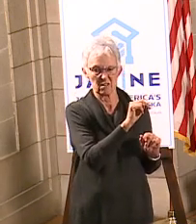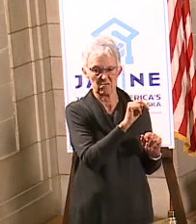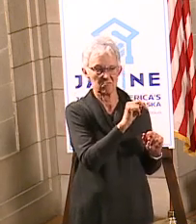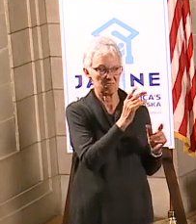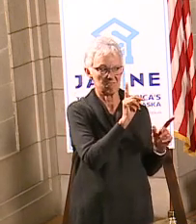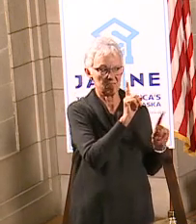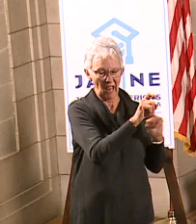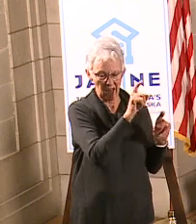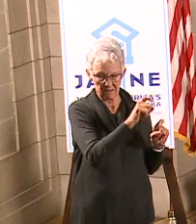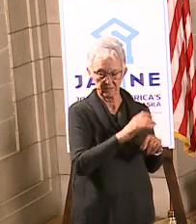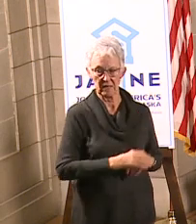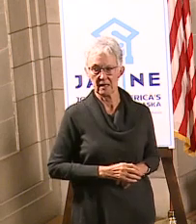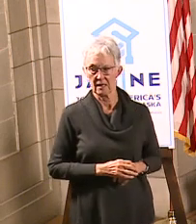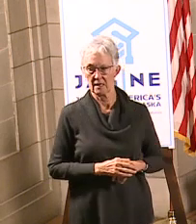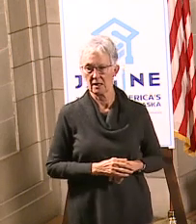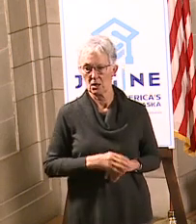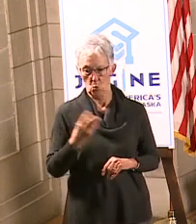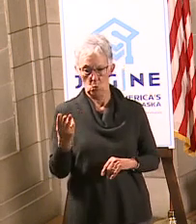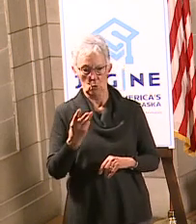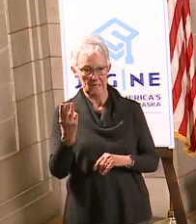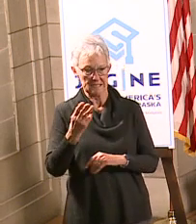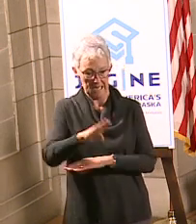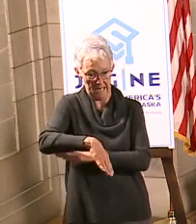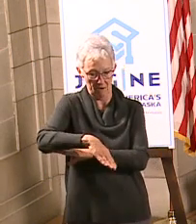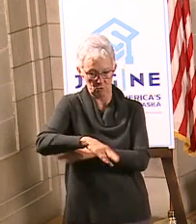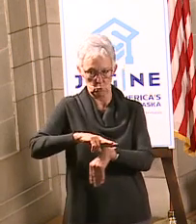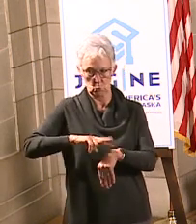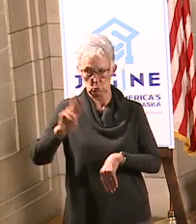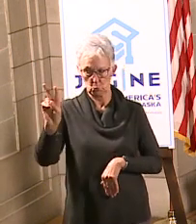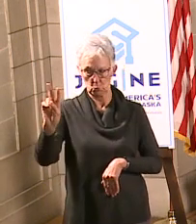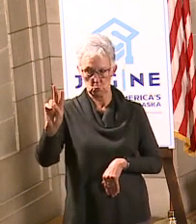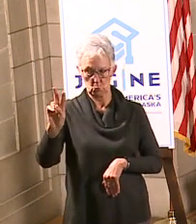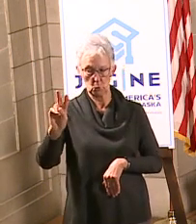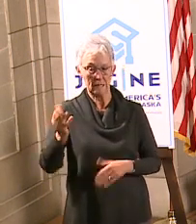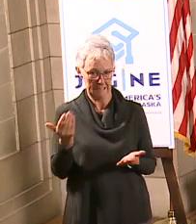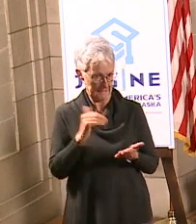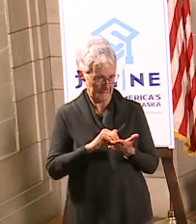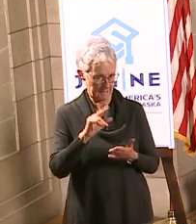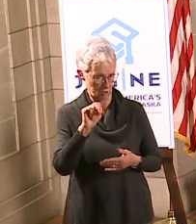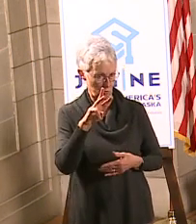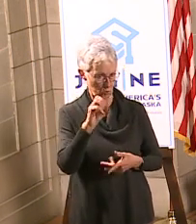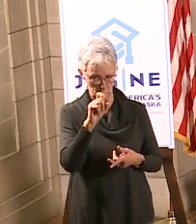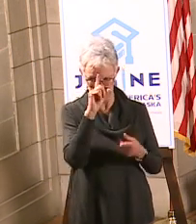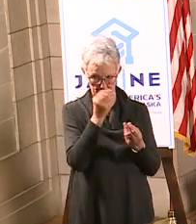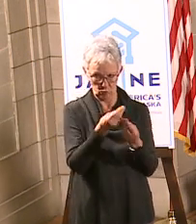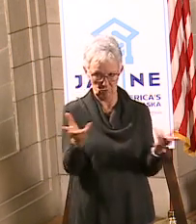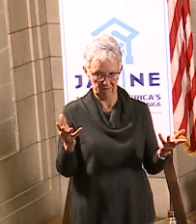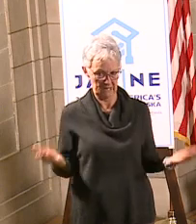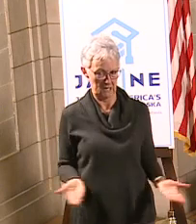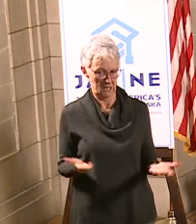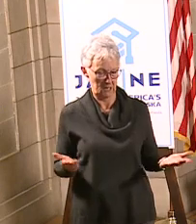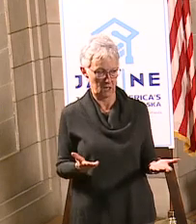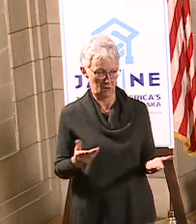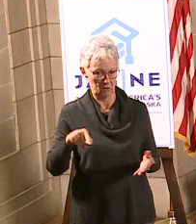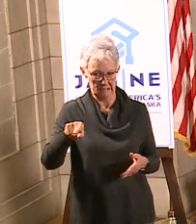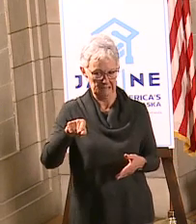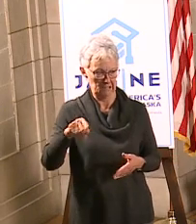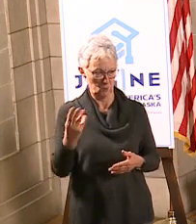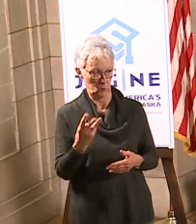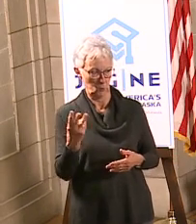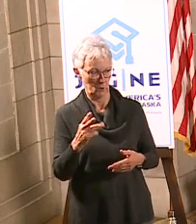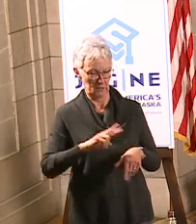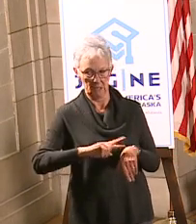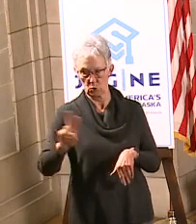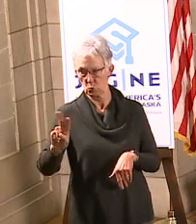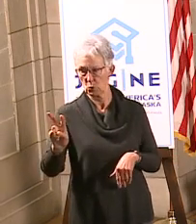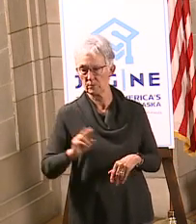p.m. briefing right back here at the same time, same place here. And with that, we'll go into Q&A. We've got a submitted